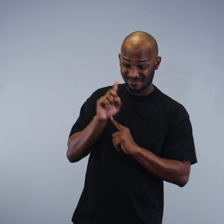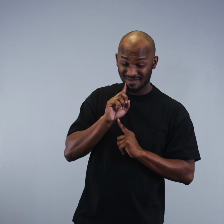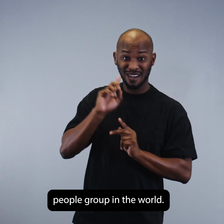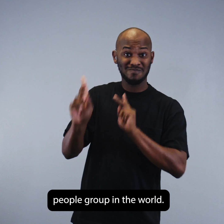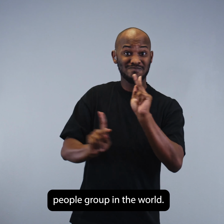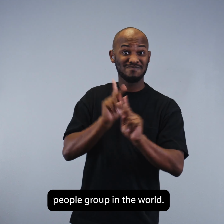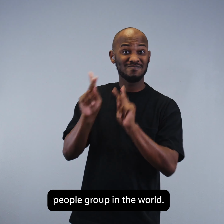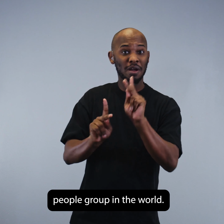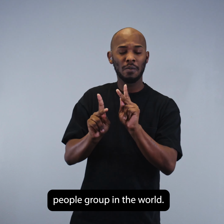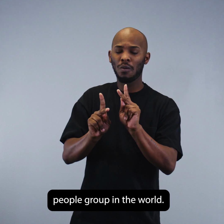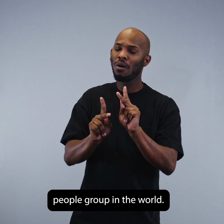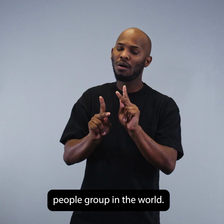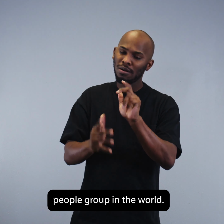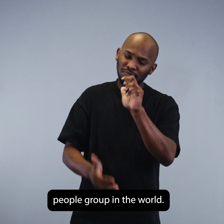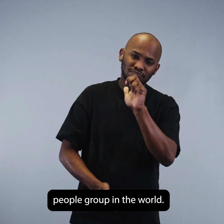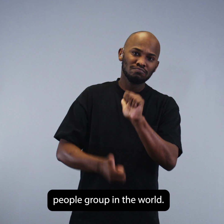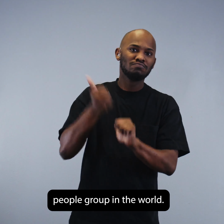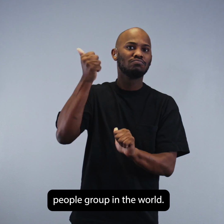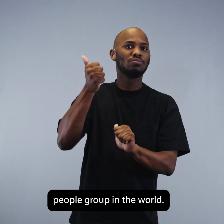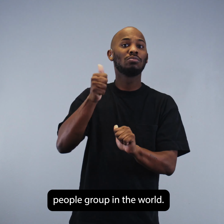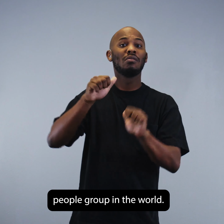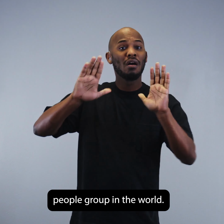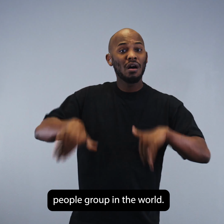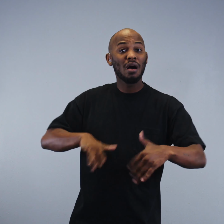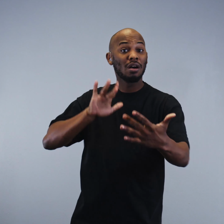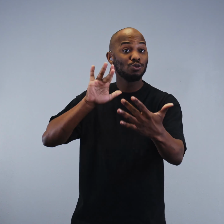unengaged people group in the world.